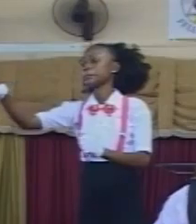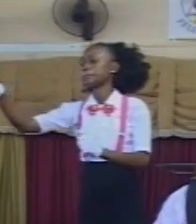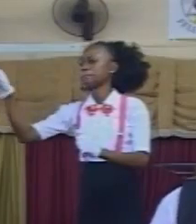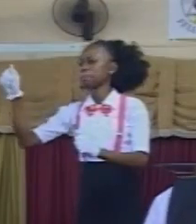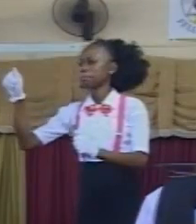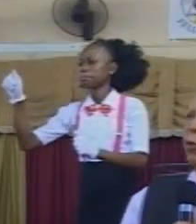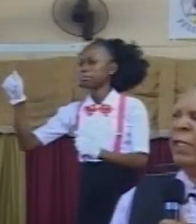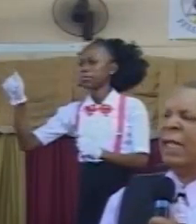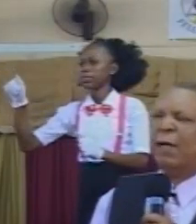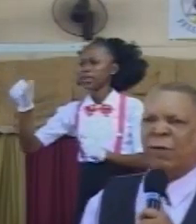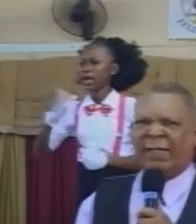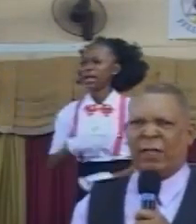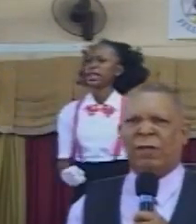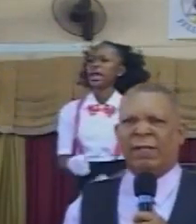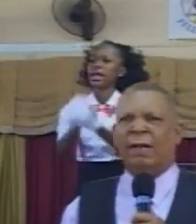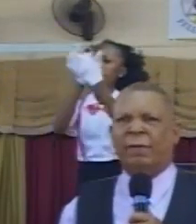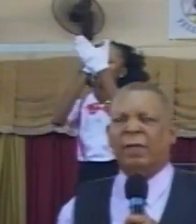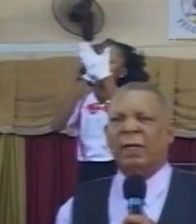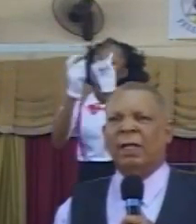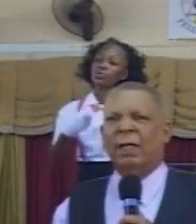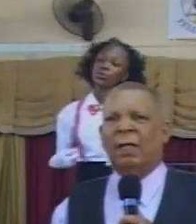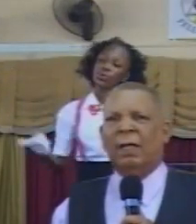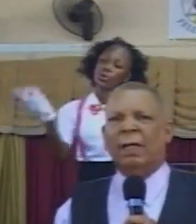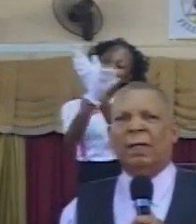and perhaps help you to redeem and rescue yourself.